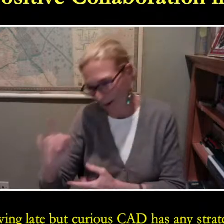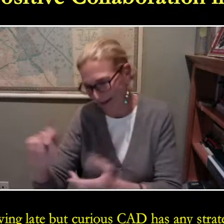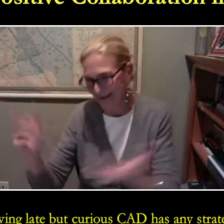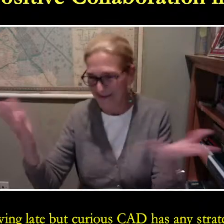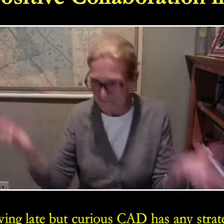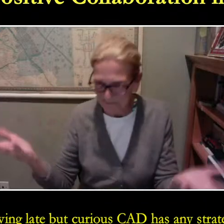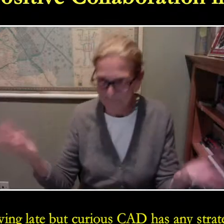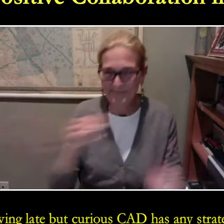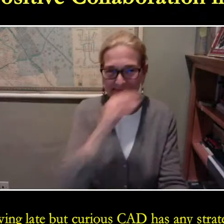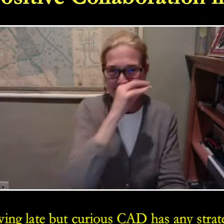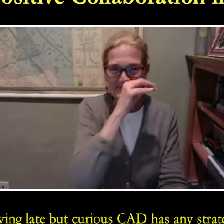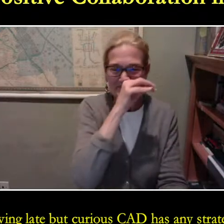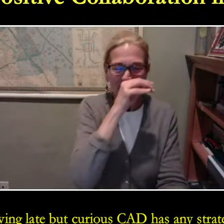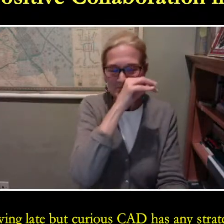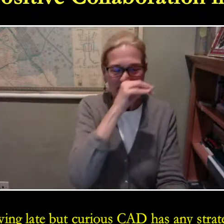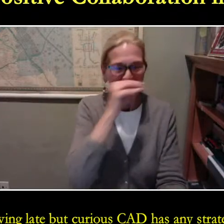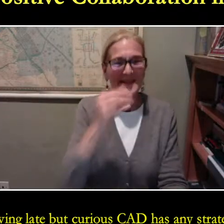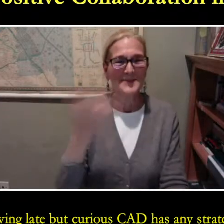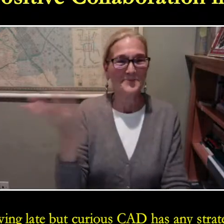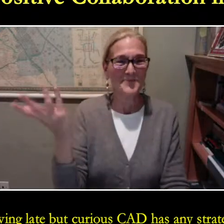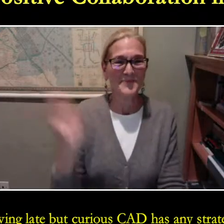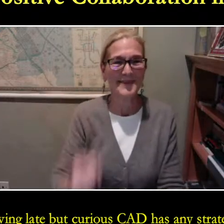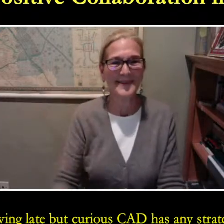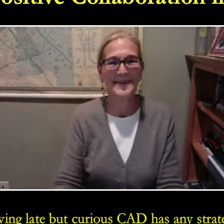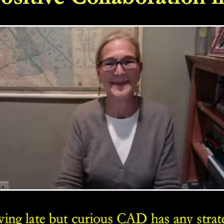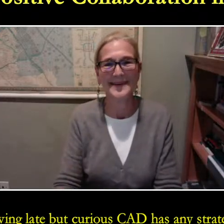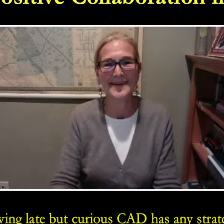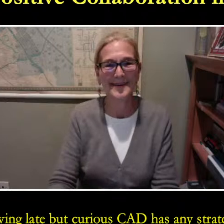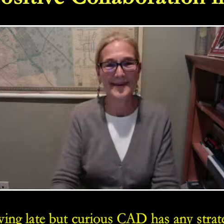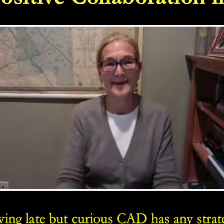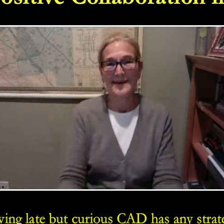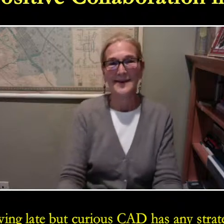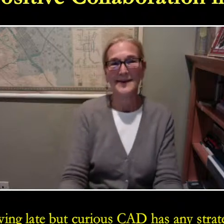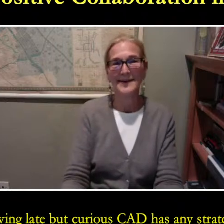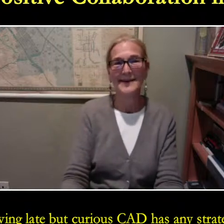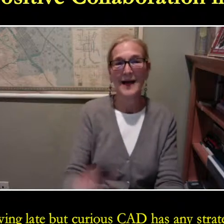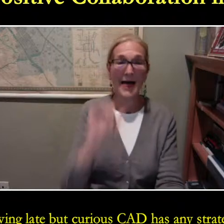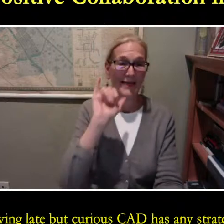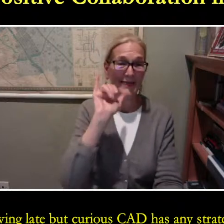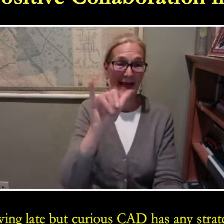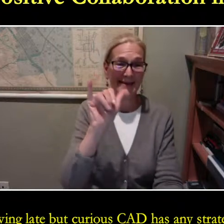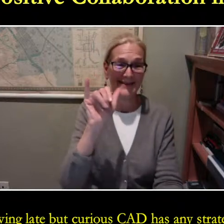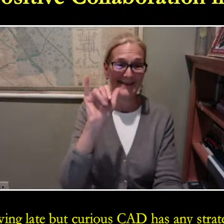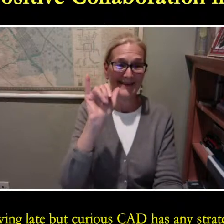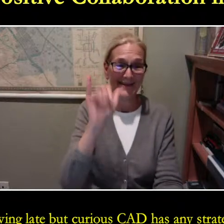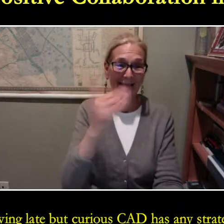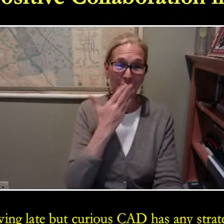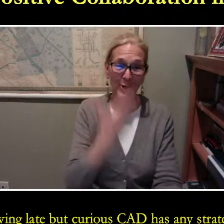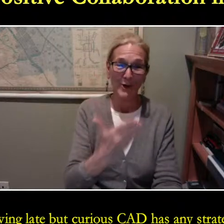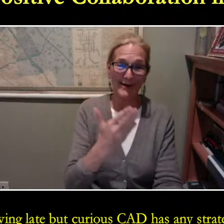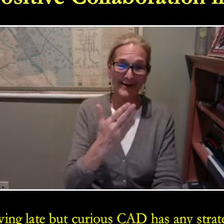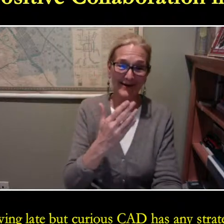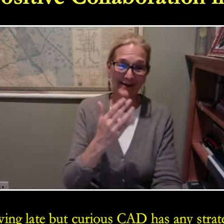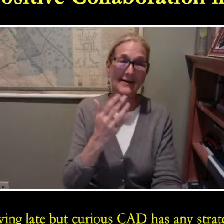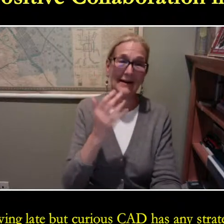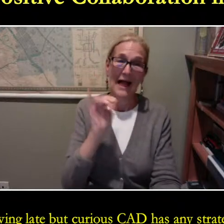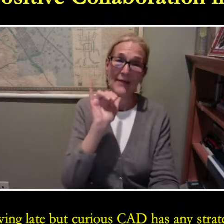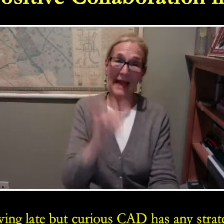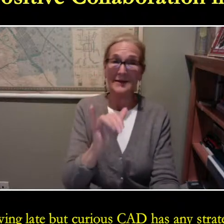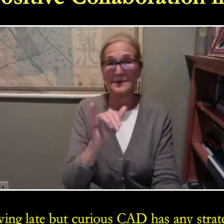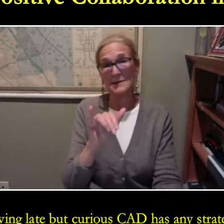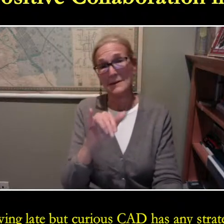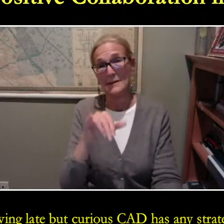which takes time to search for a grant. So usually we find ourselves just volunteering to engage.